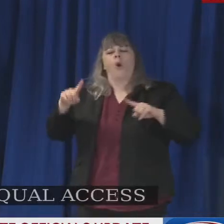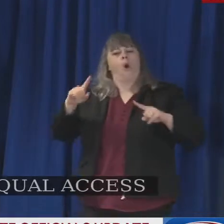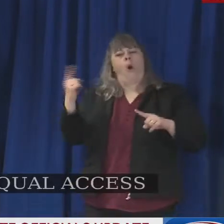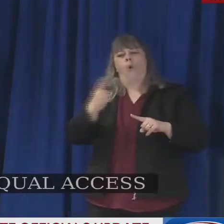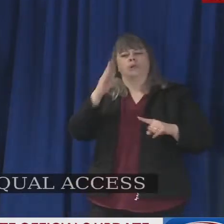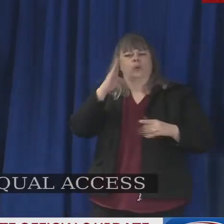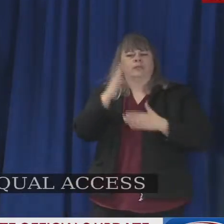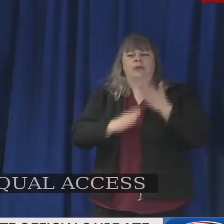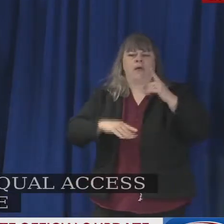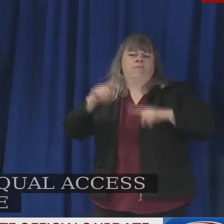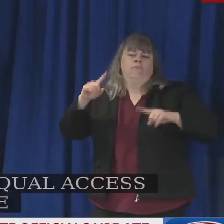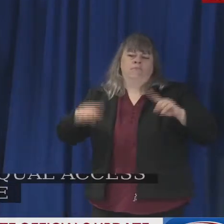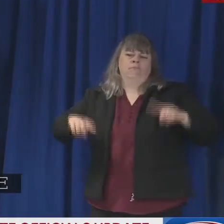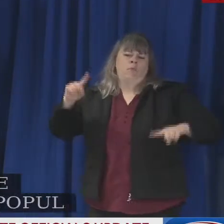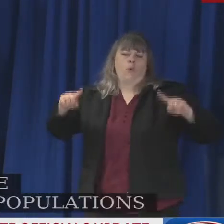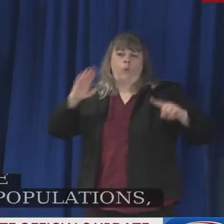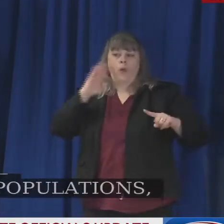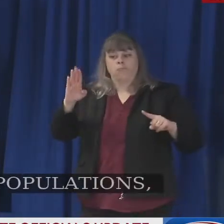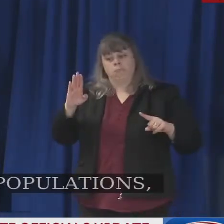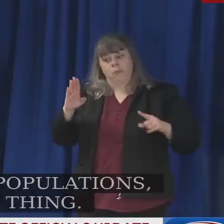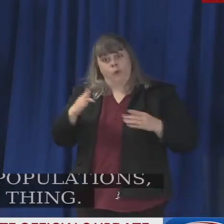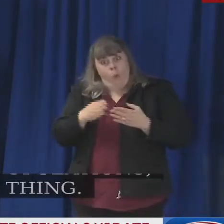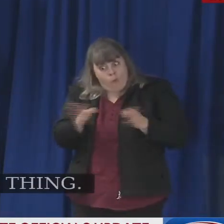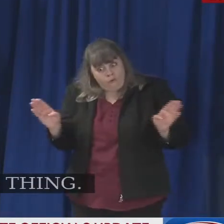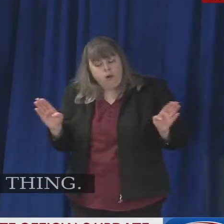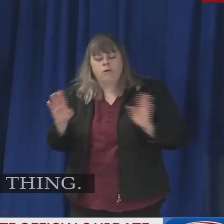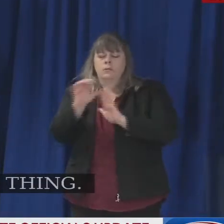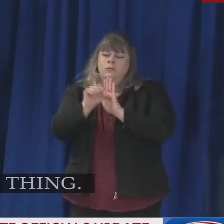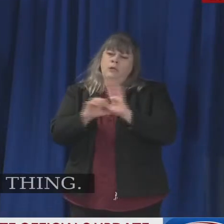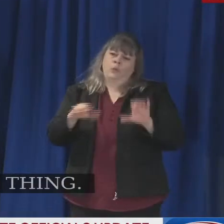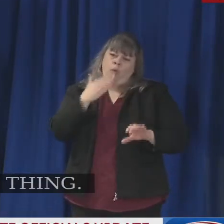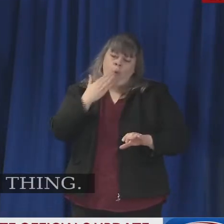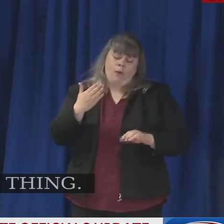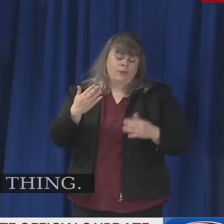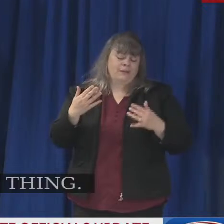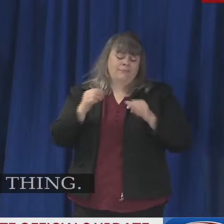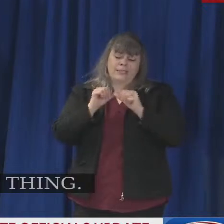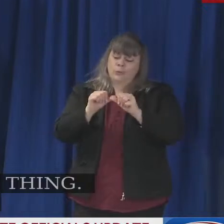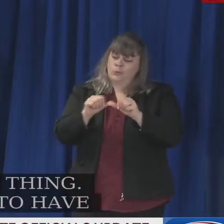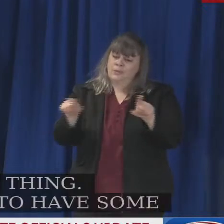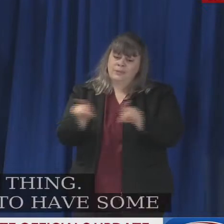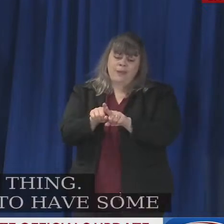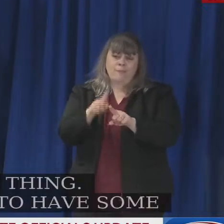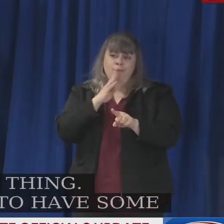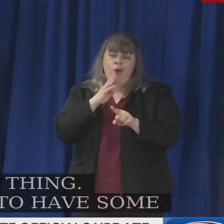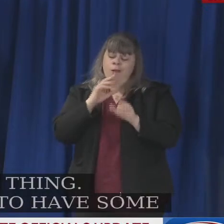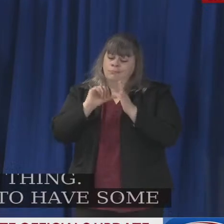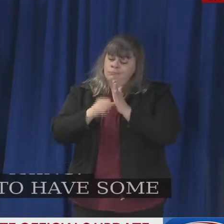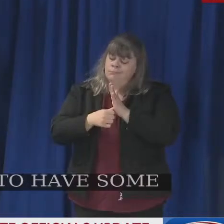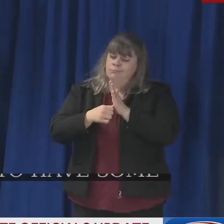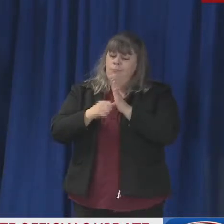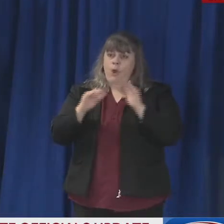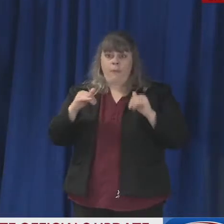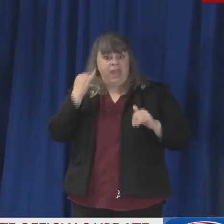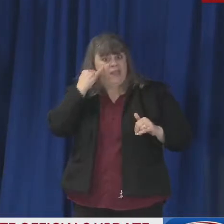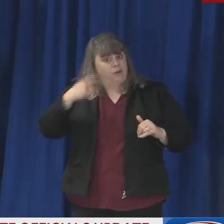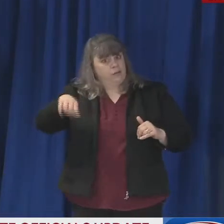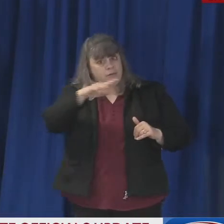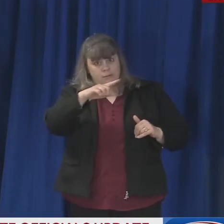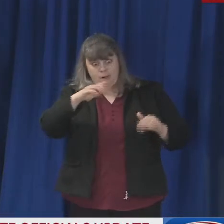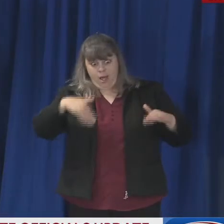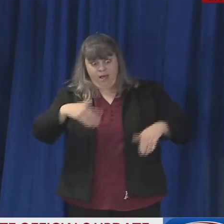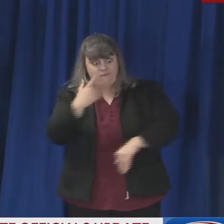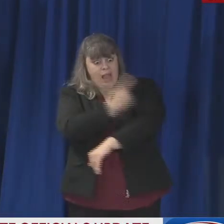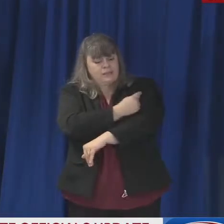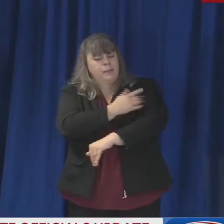variability. Overall, the state has done very well, though, and we just want to continue pushing the message and folks, I mean, take it seriously. If you haven't been vaccinated, look at some